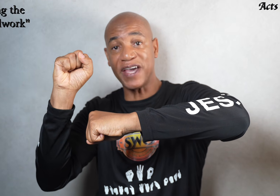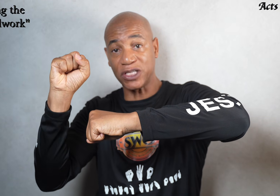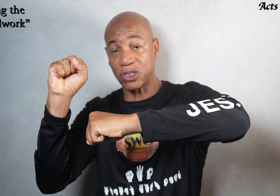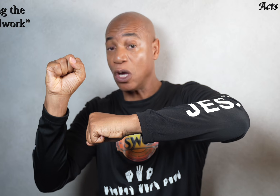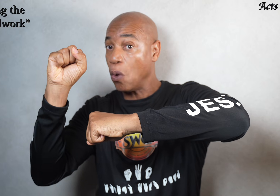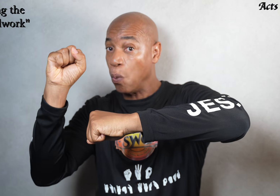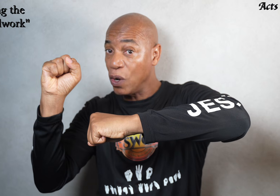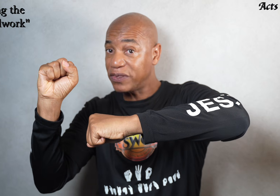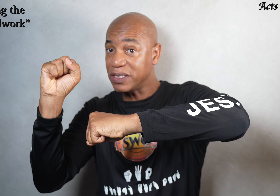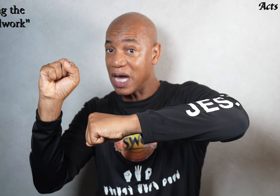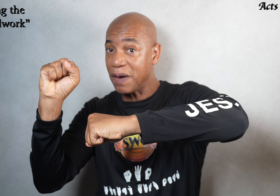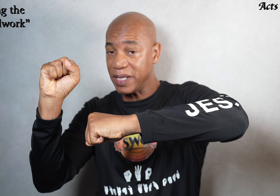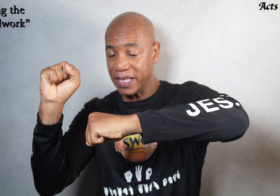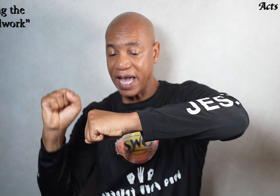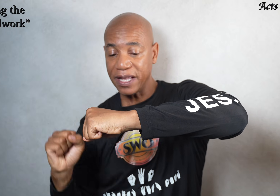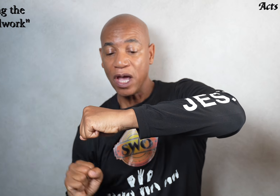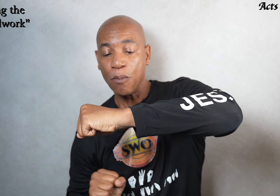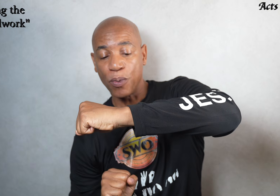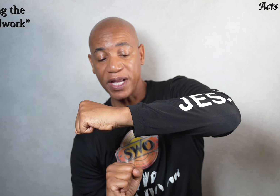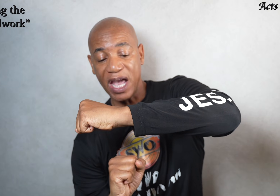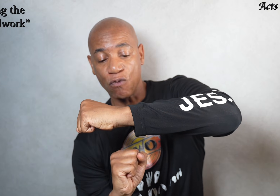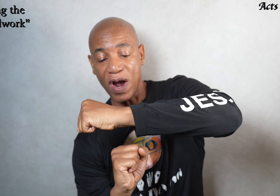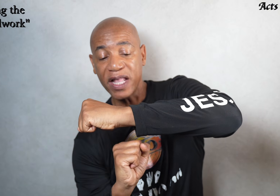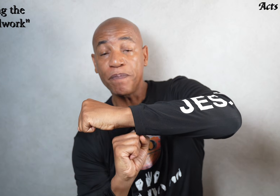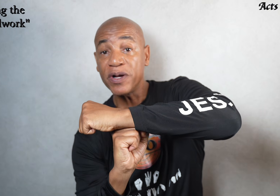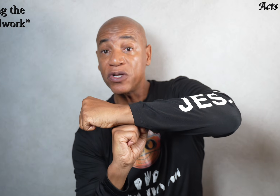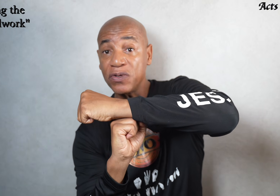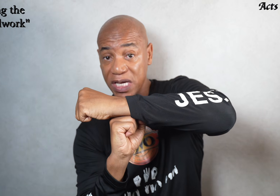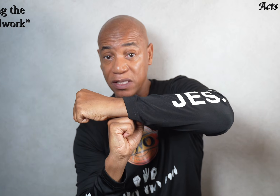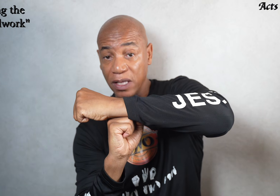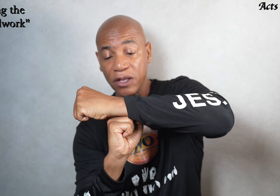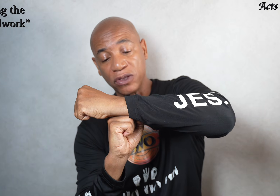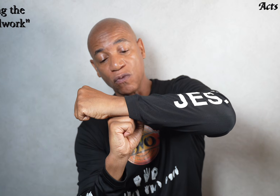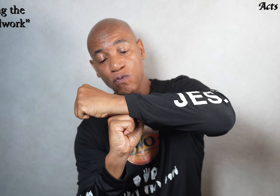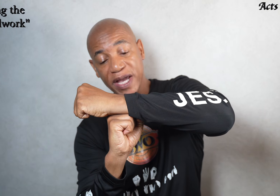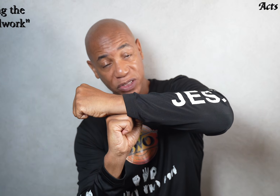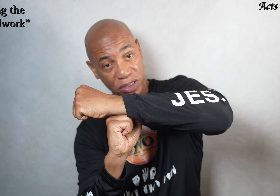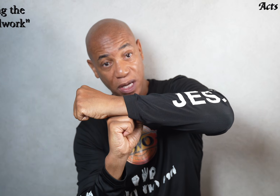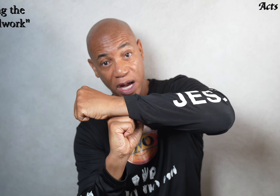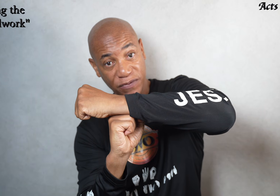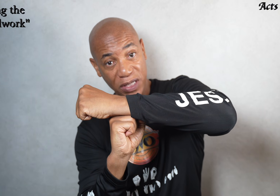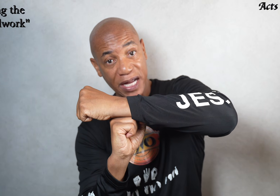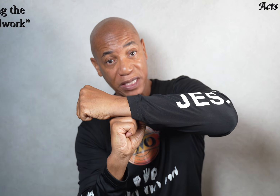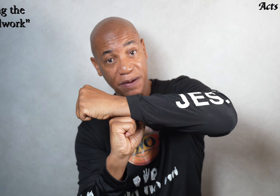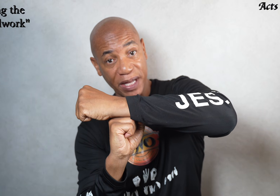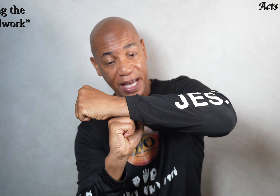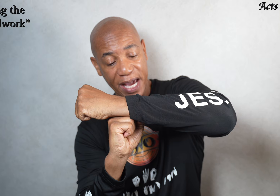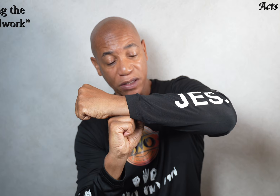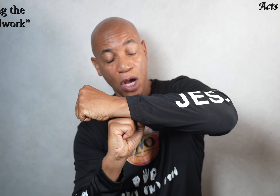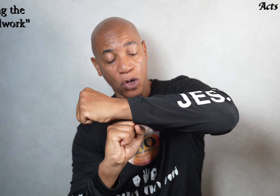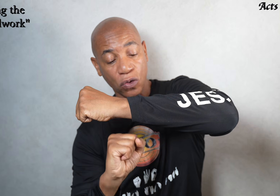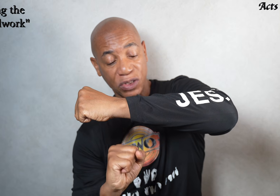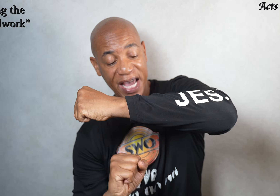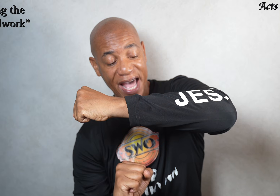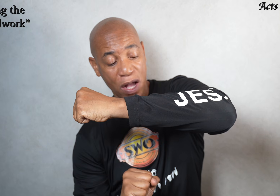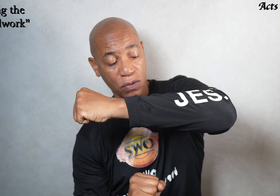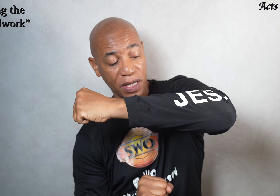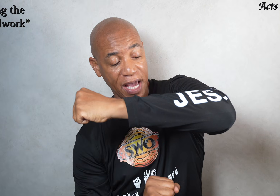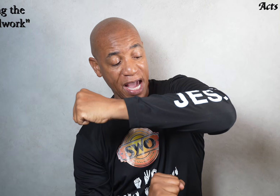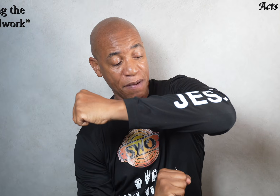fist with the dominant hand. Bring that right up underneath the wrist of the non-dominant hand, go down and